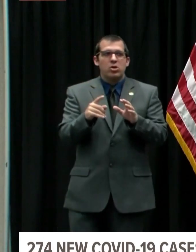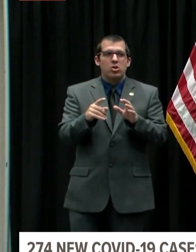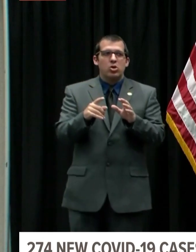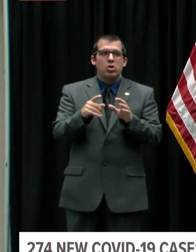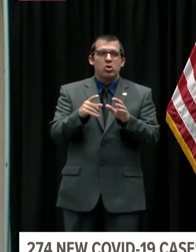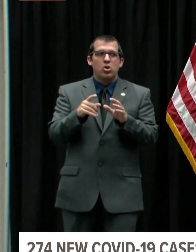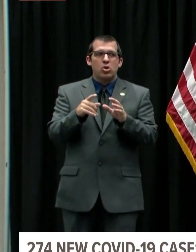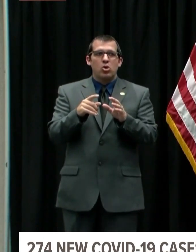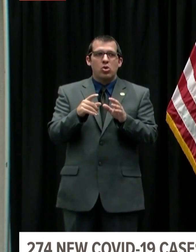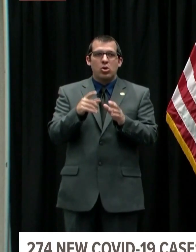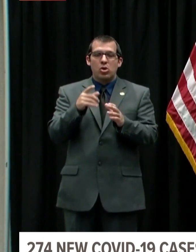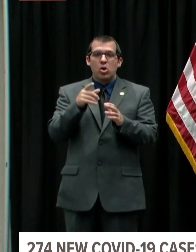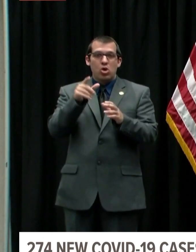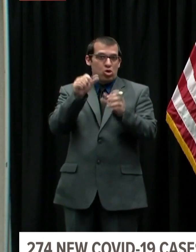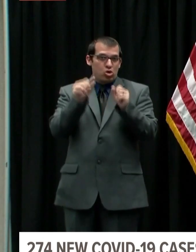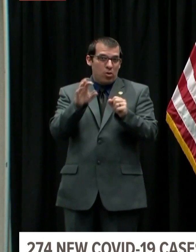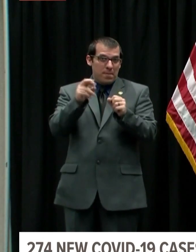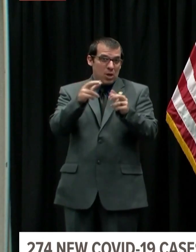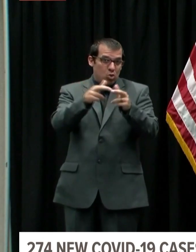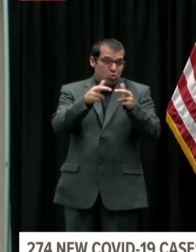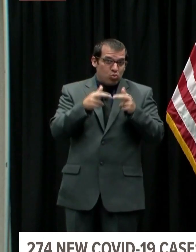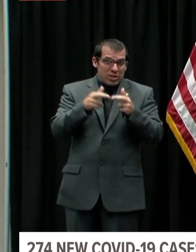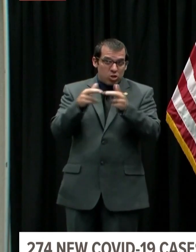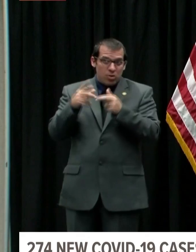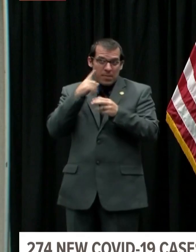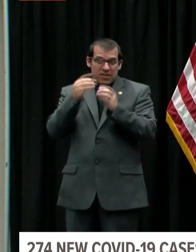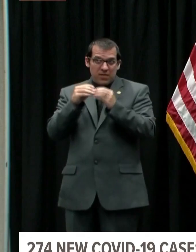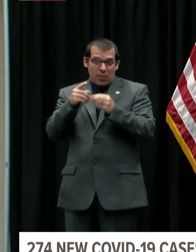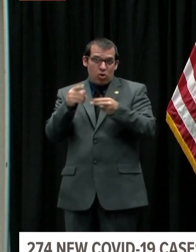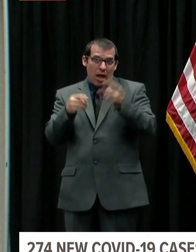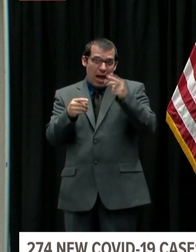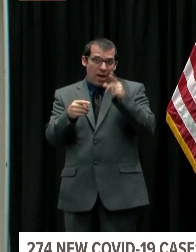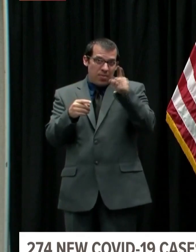would it just be maybe regionally because the numbers are so high up